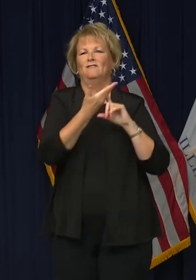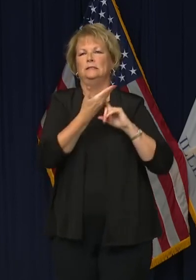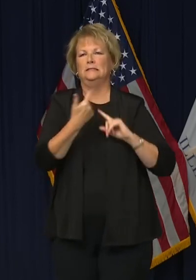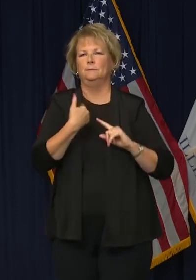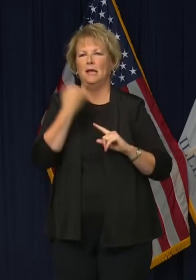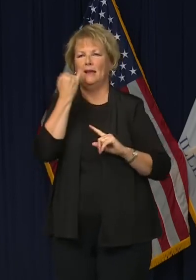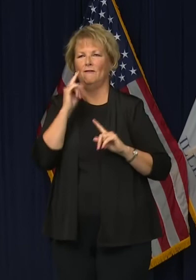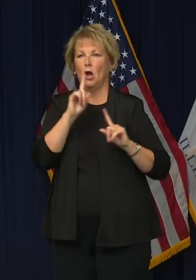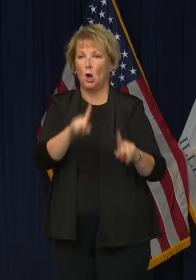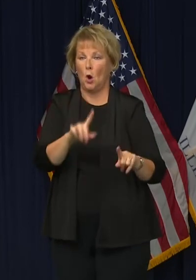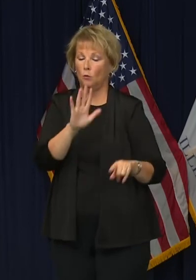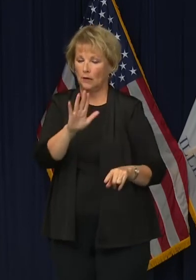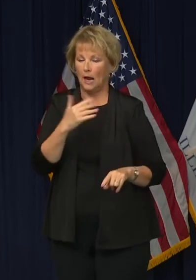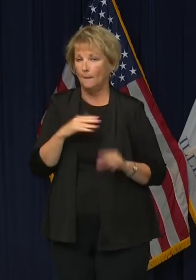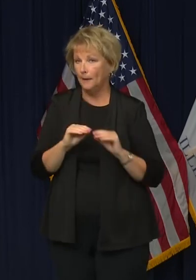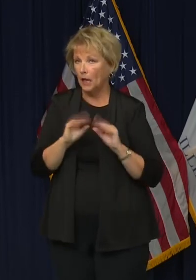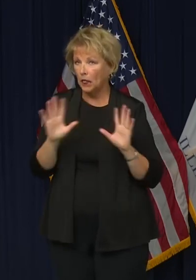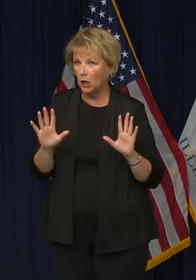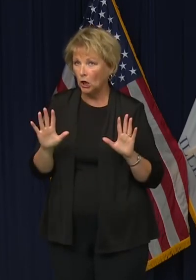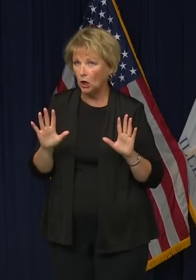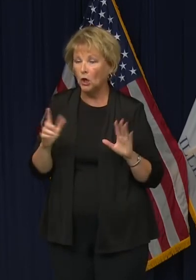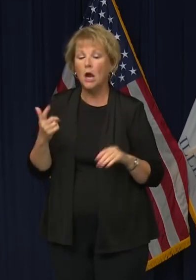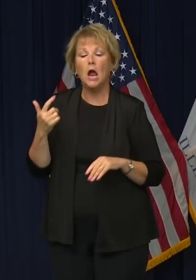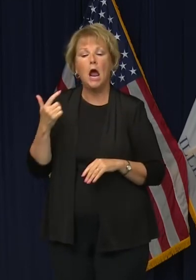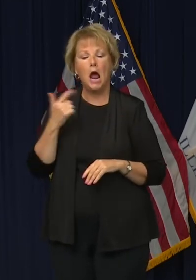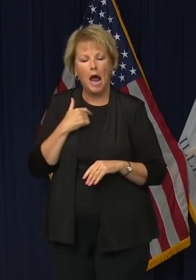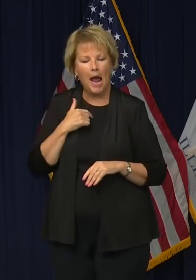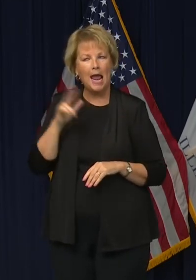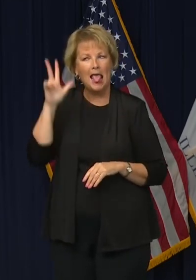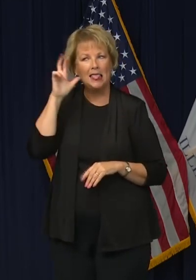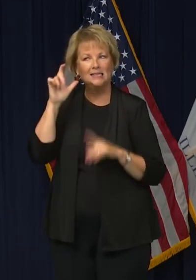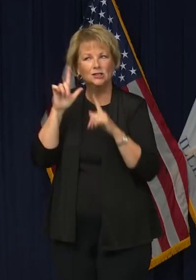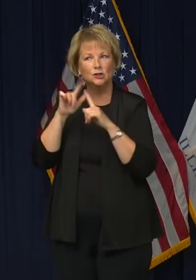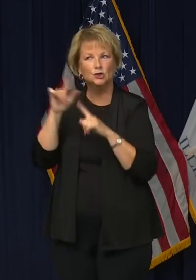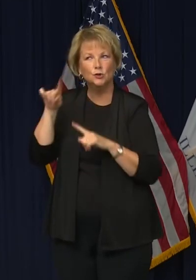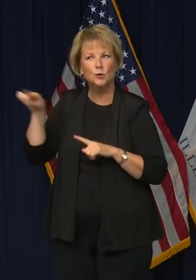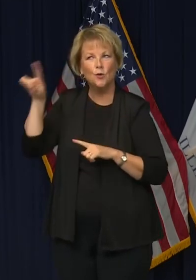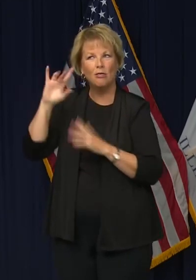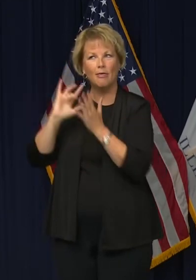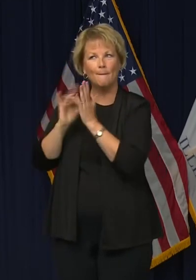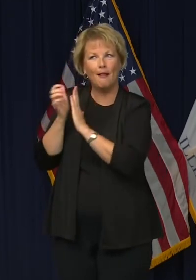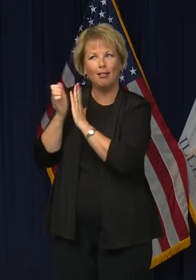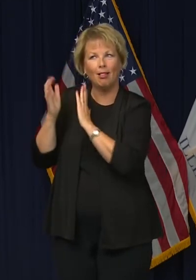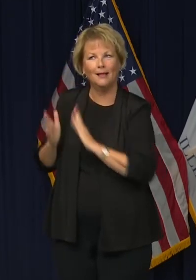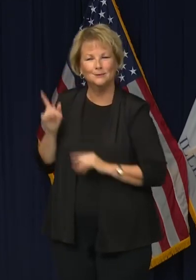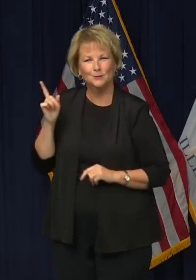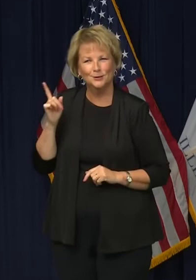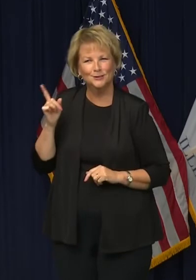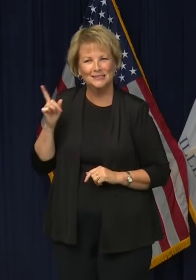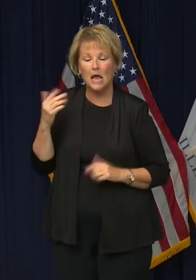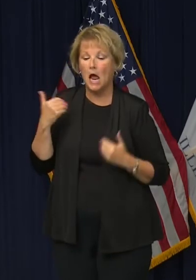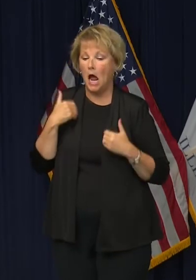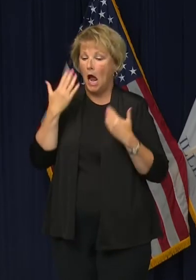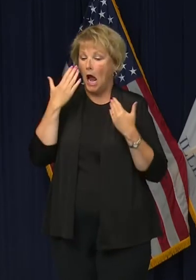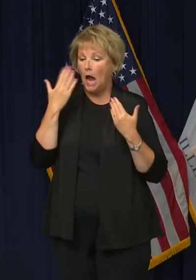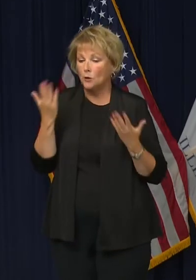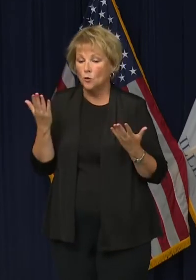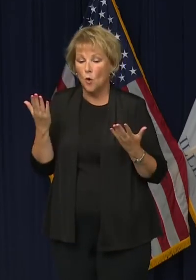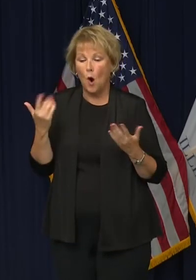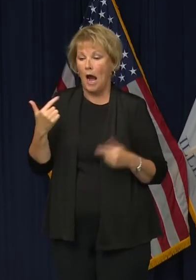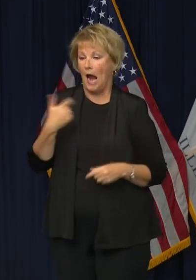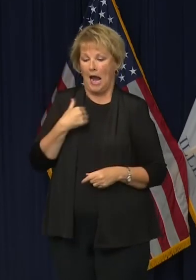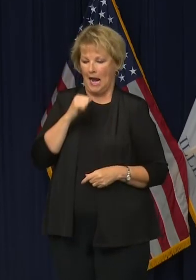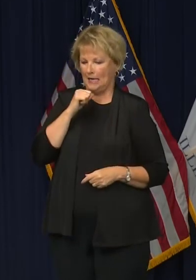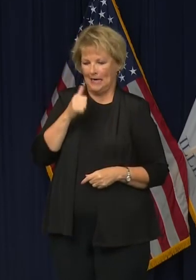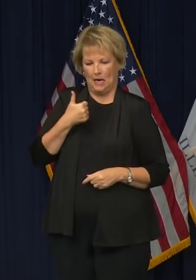be clear. I am listening to the experts. There is not something, I do not know I was not the